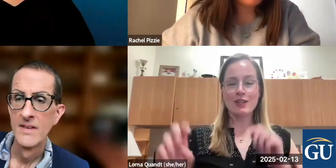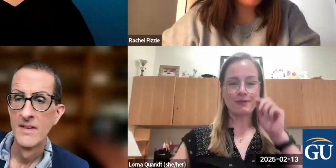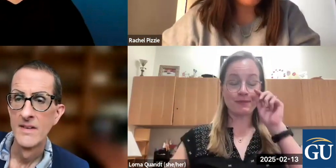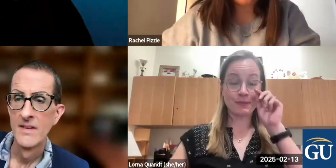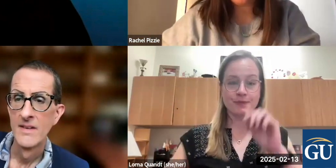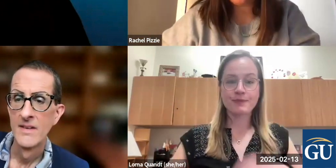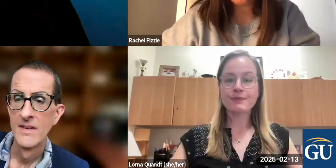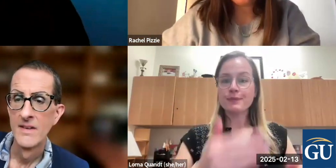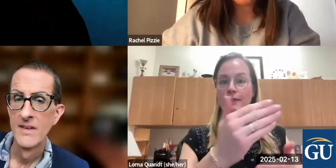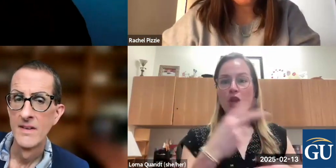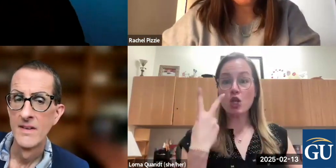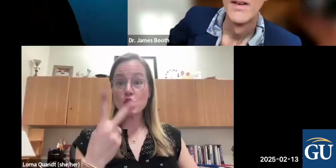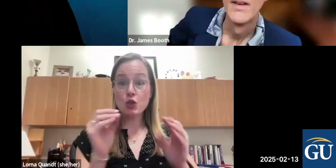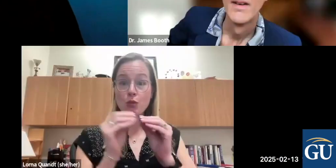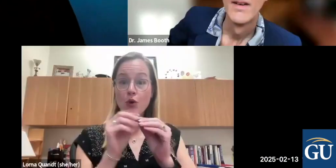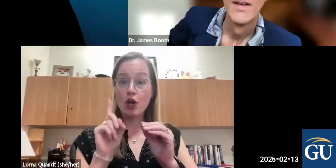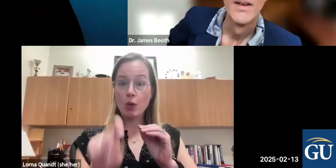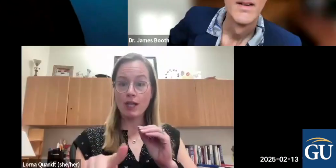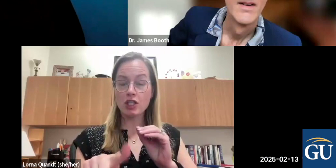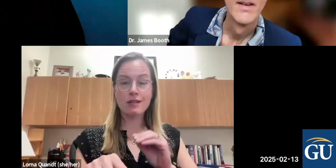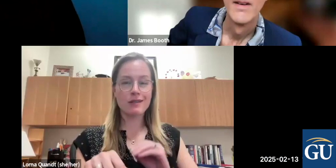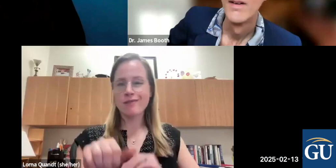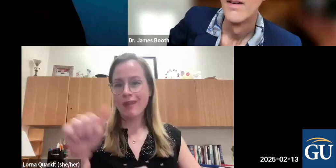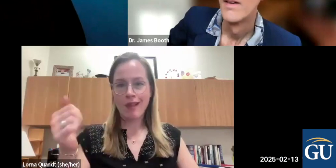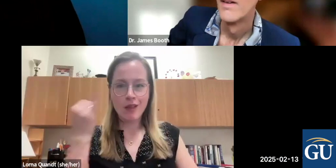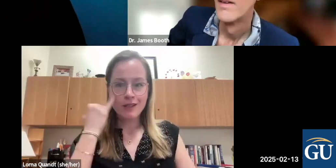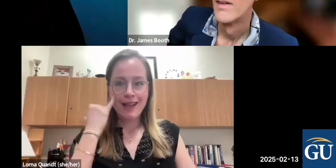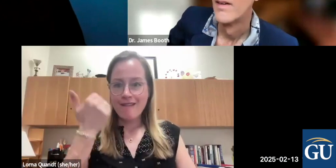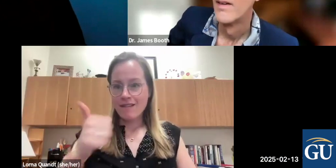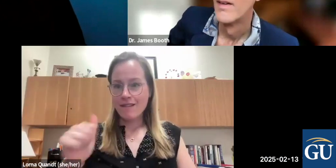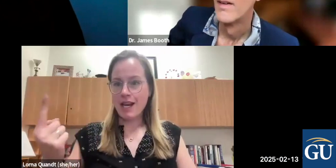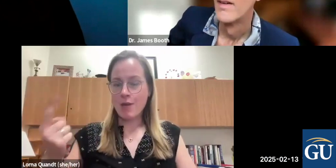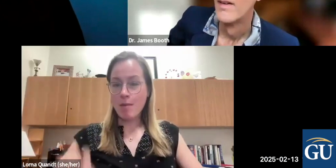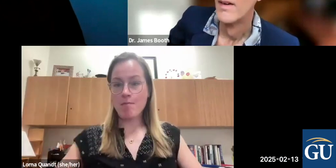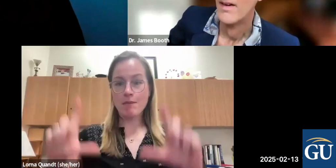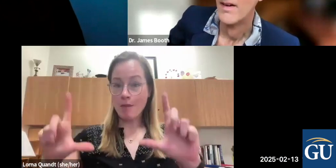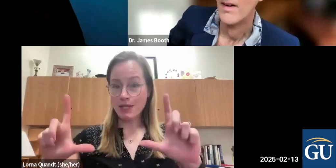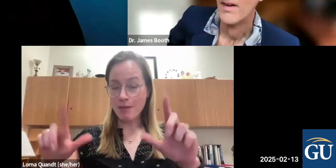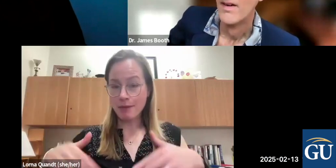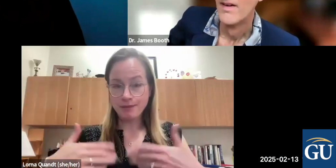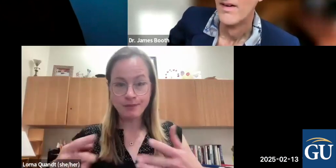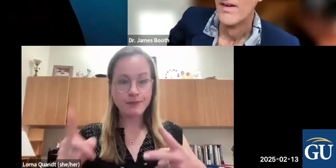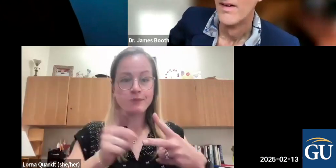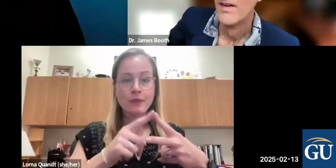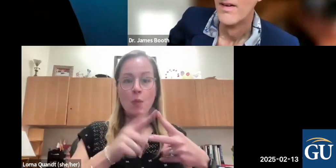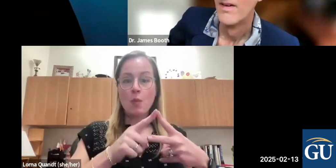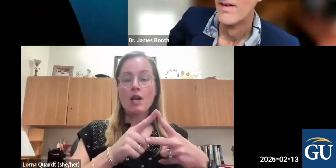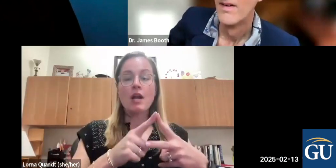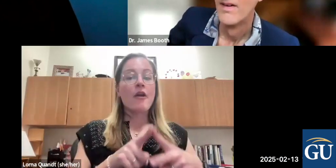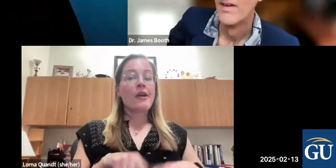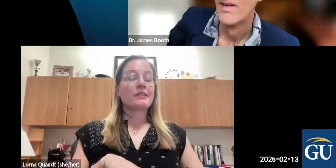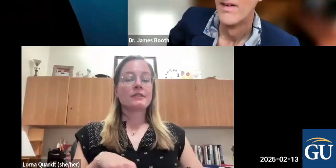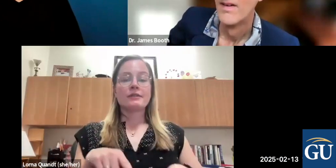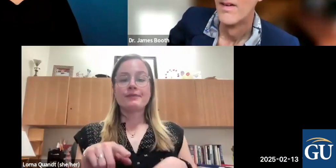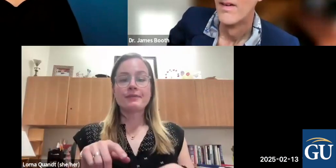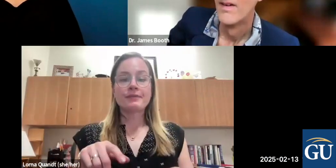Thank you for a great question, Dr. Pizzi. We have two more questions in the Q&A. And again, if anybody